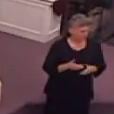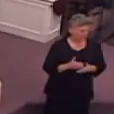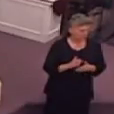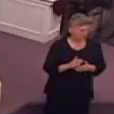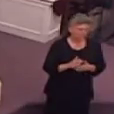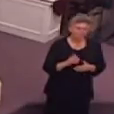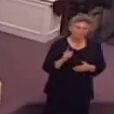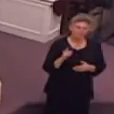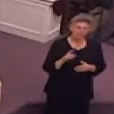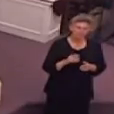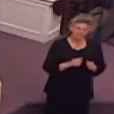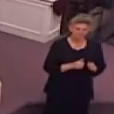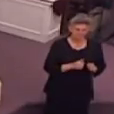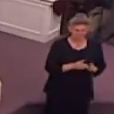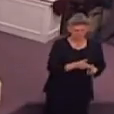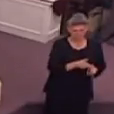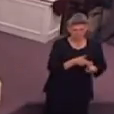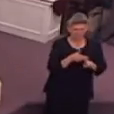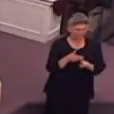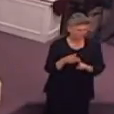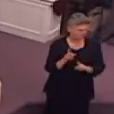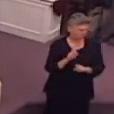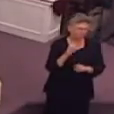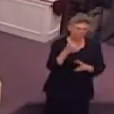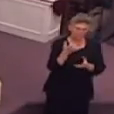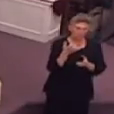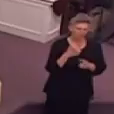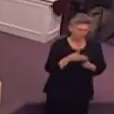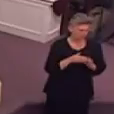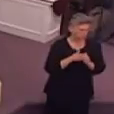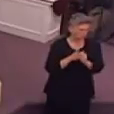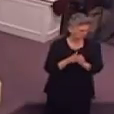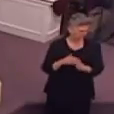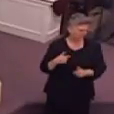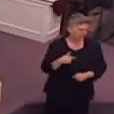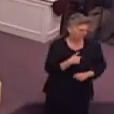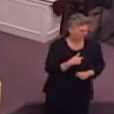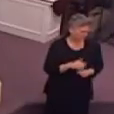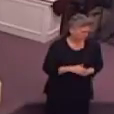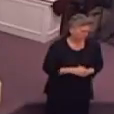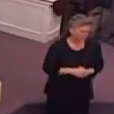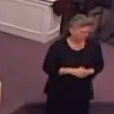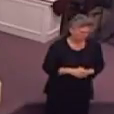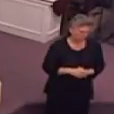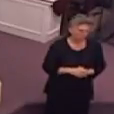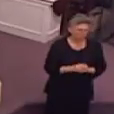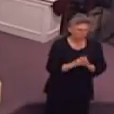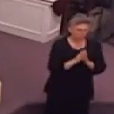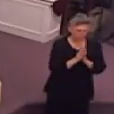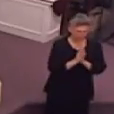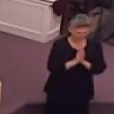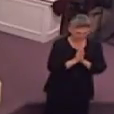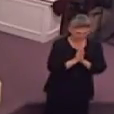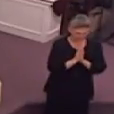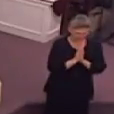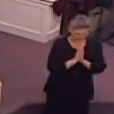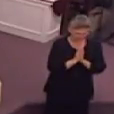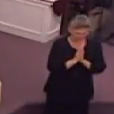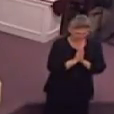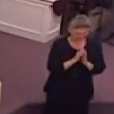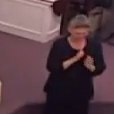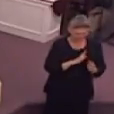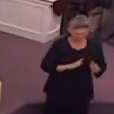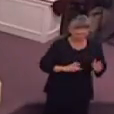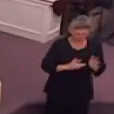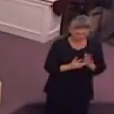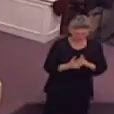us to where He wants to lead us. Amen. Praise God. If you'll bow your heads, we'll pray today.